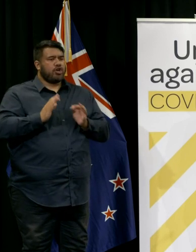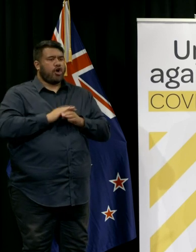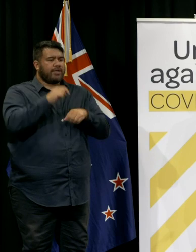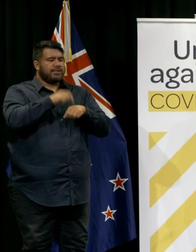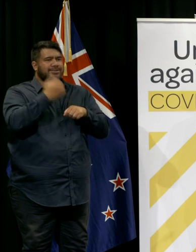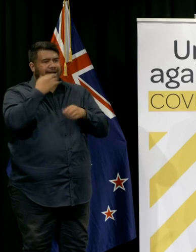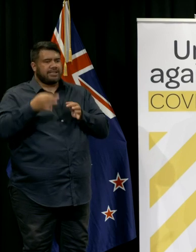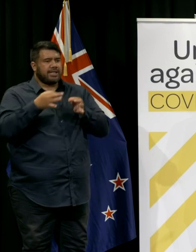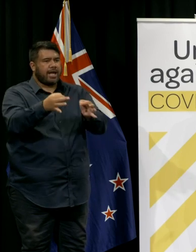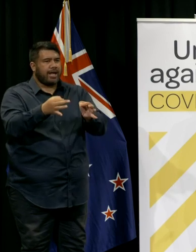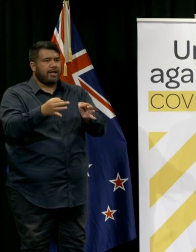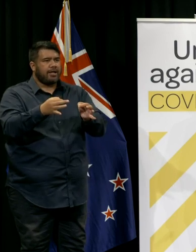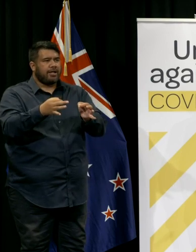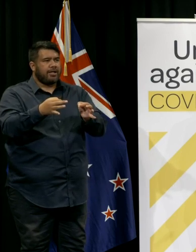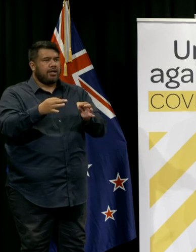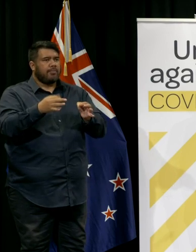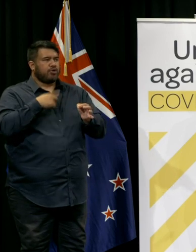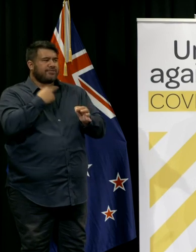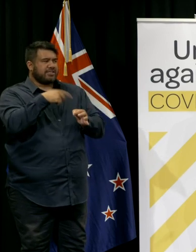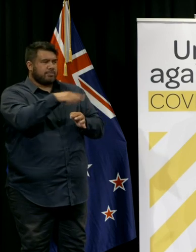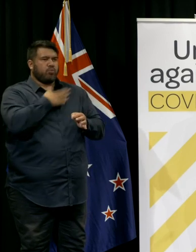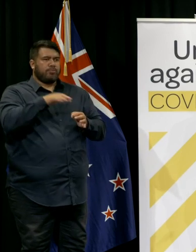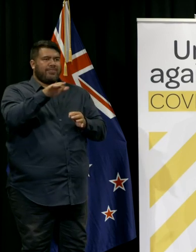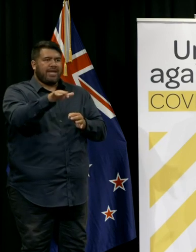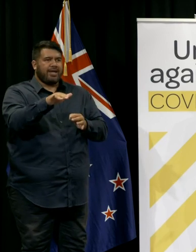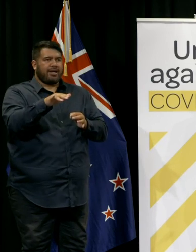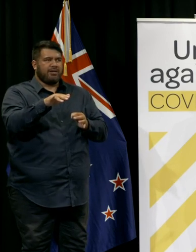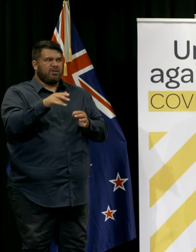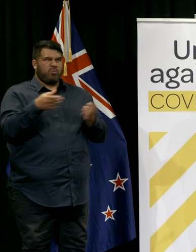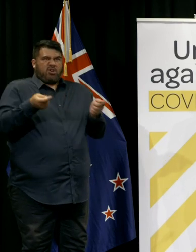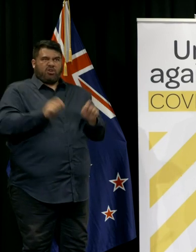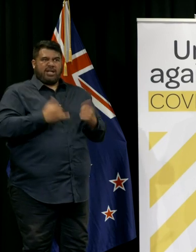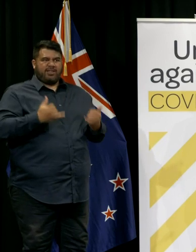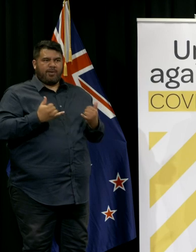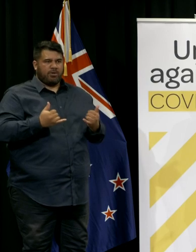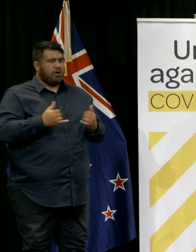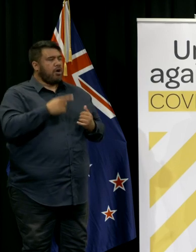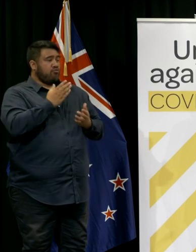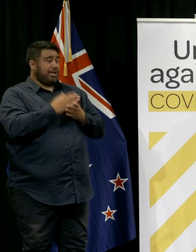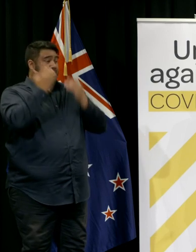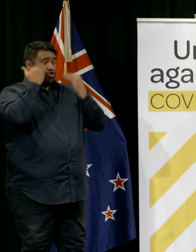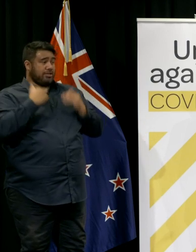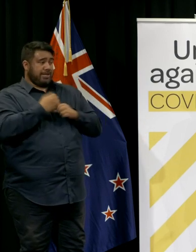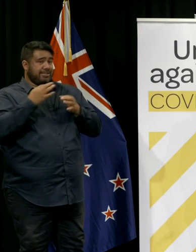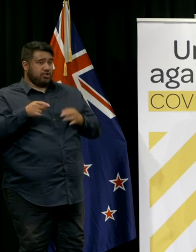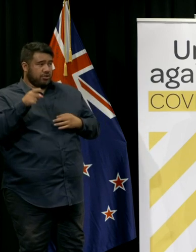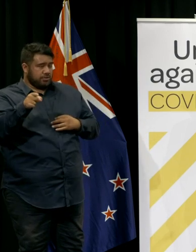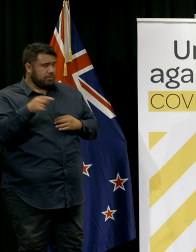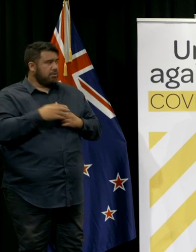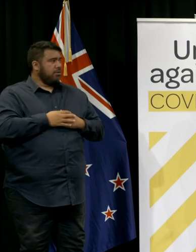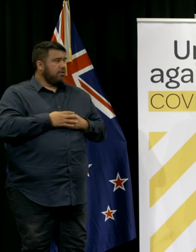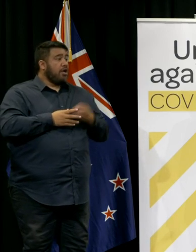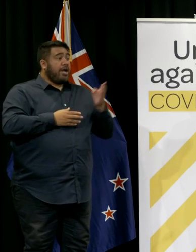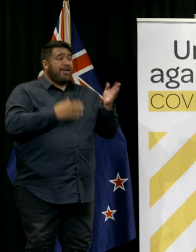thought given to actually expediting that, holding it in some manner so that you can actually put a full stop on this case? That's a matter